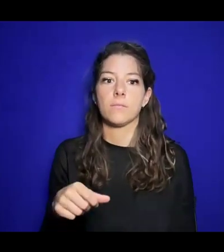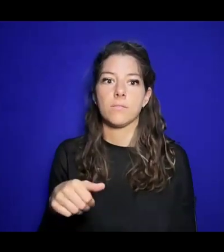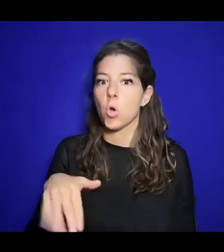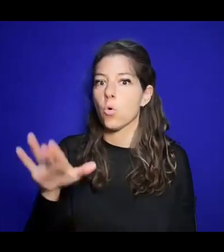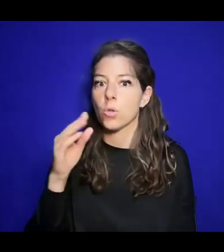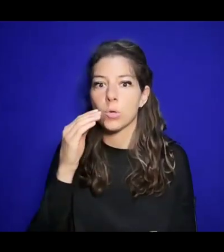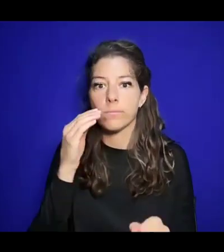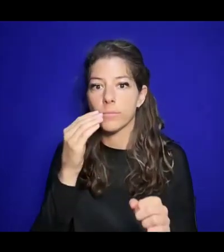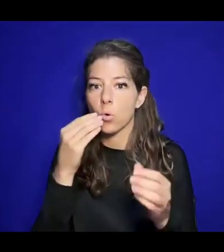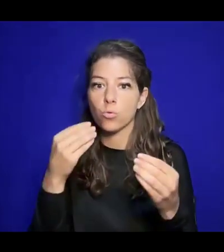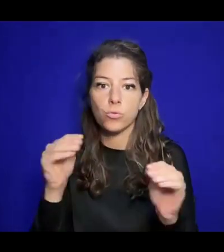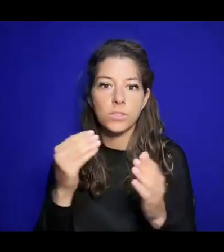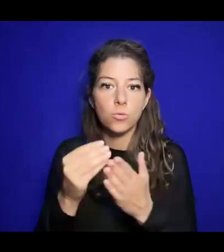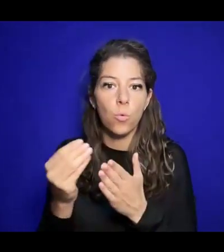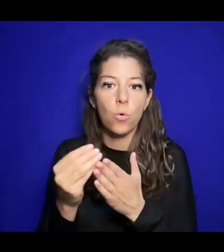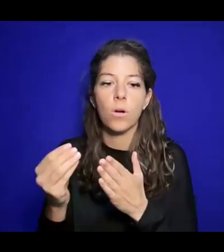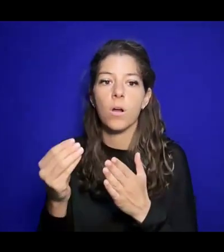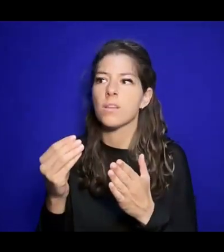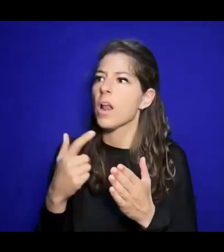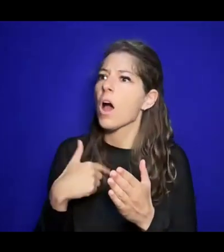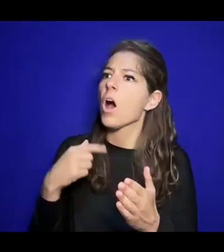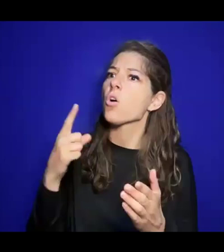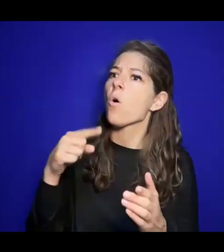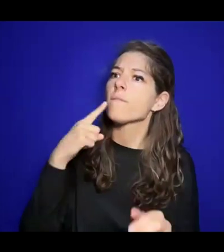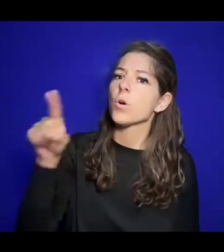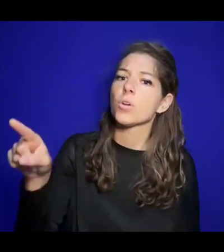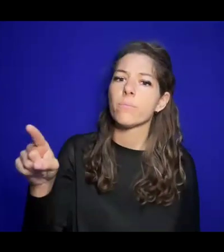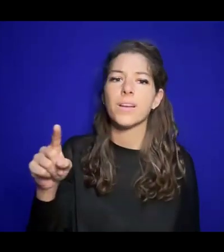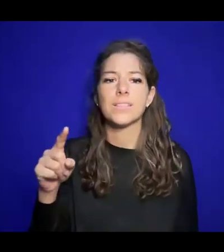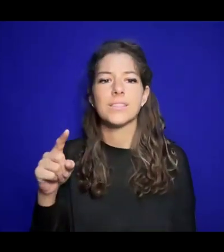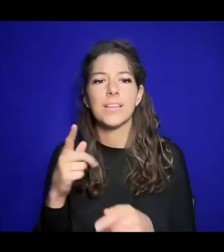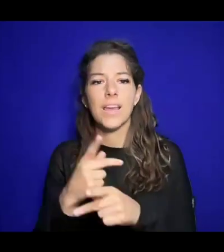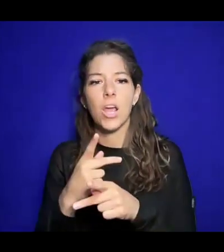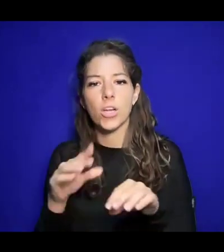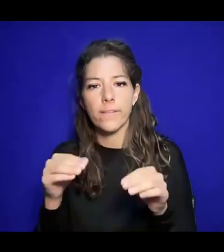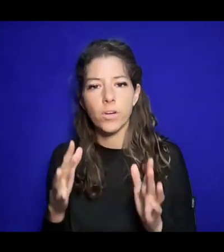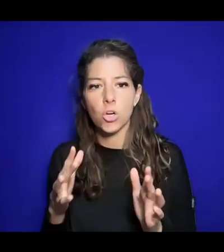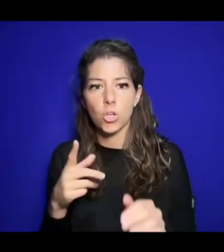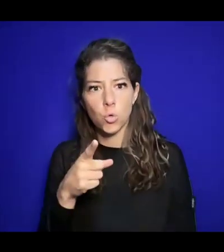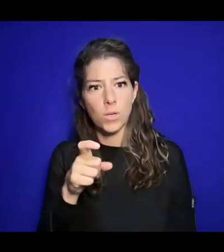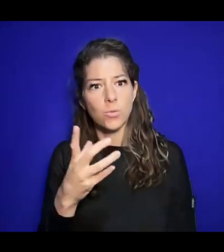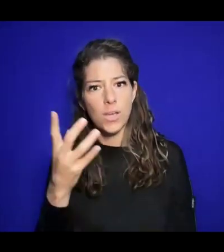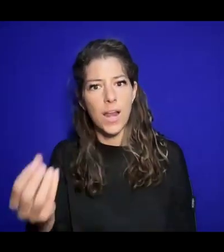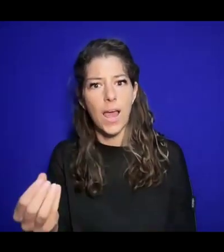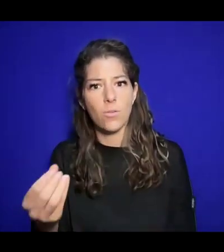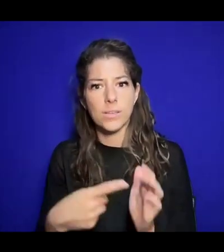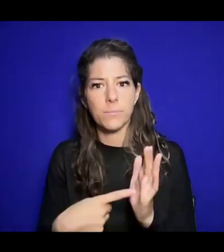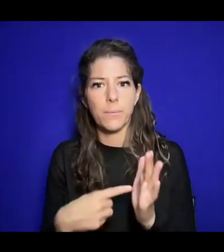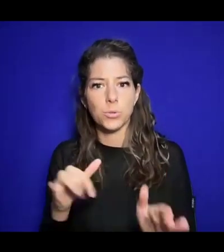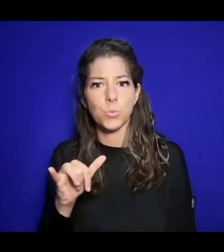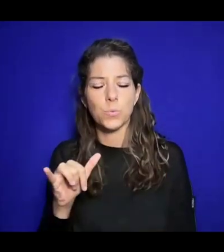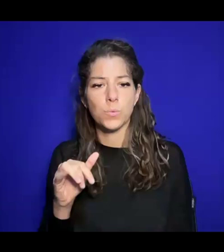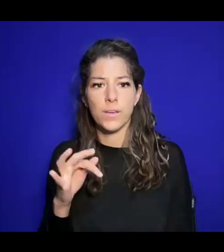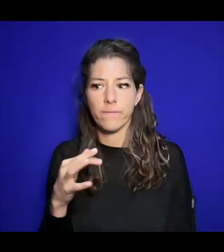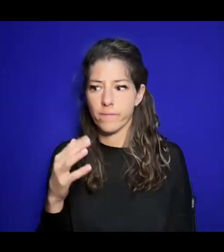to the grocery store, or they'll say, "Oh, I'll go to the grocery store for you." But as a caregiver, you need to get out sometime. And if it's going